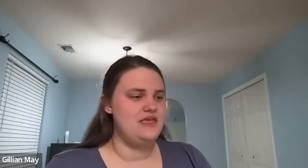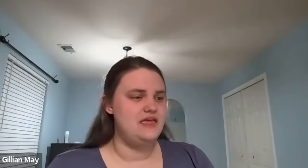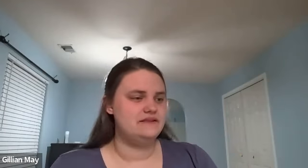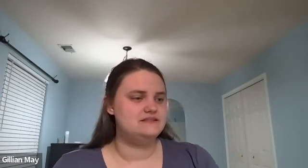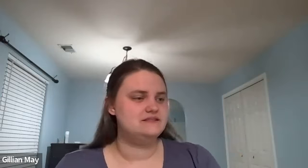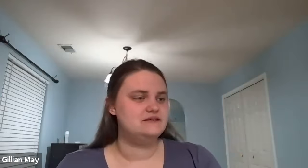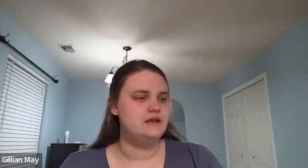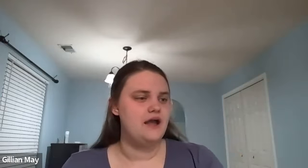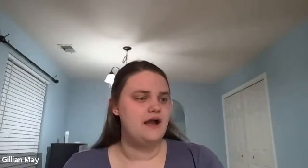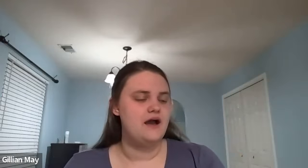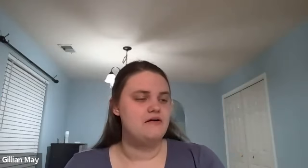then let's see, we have